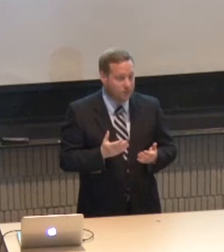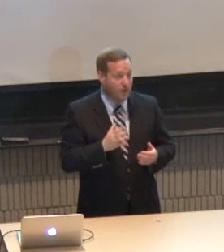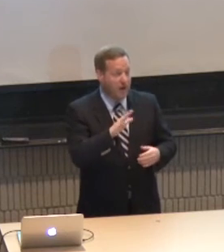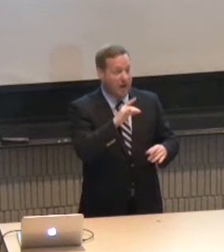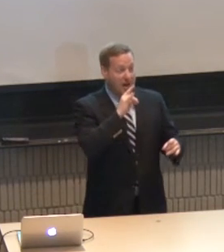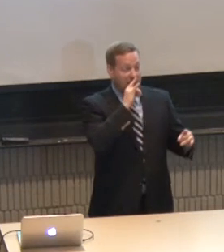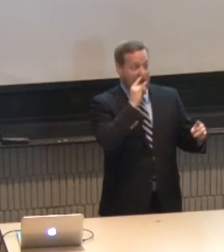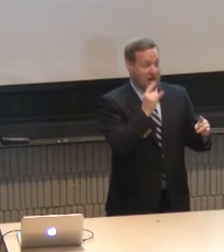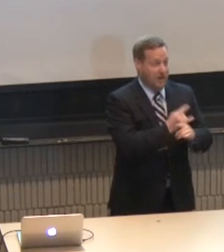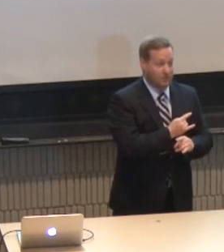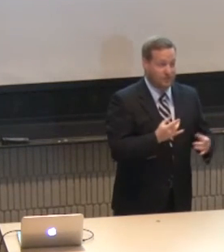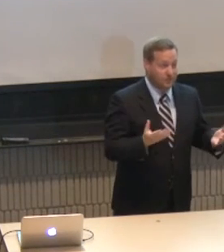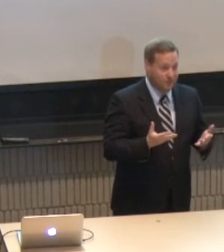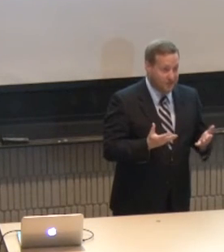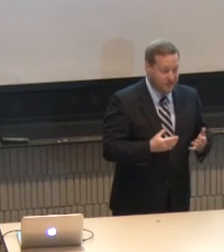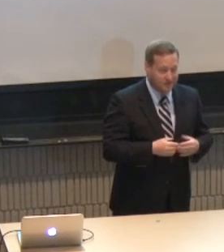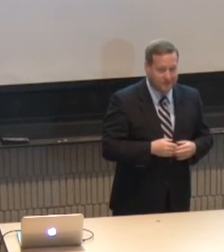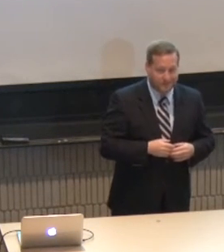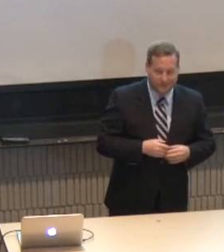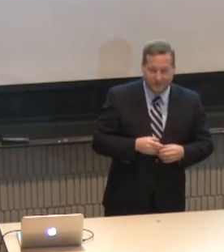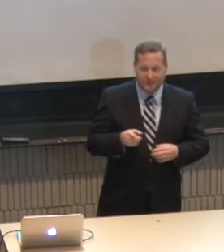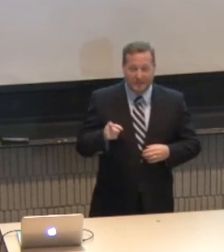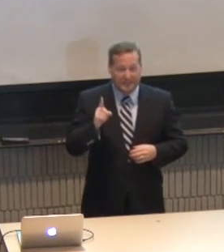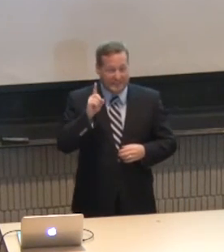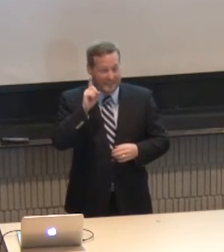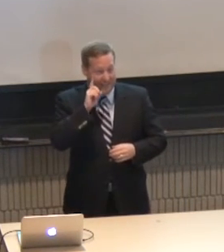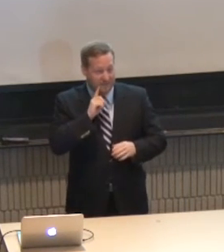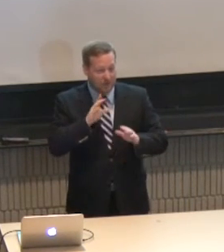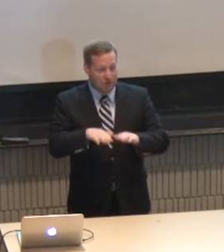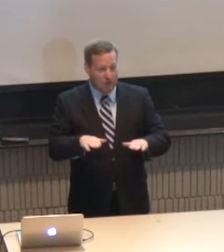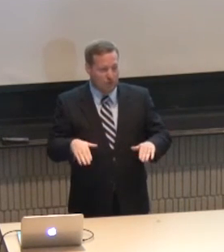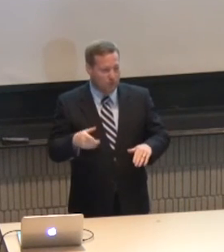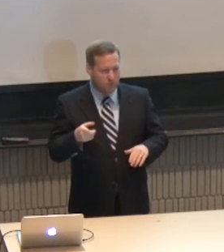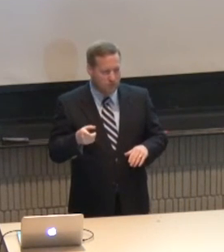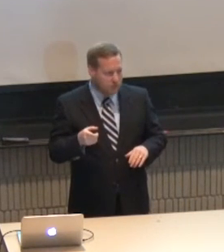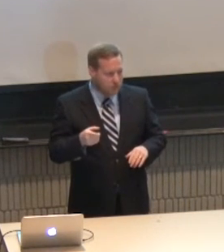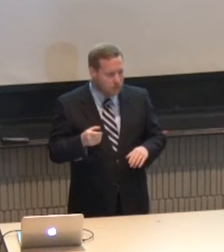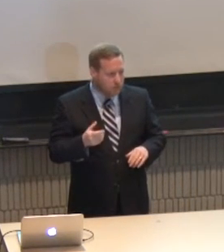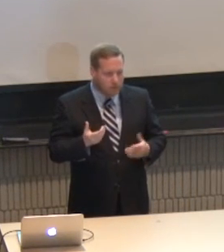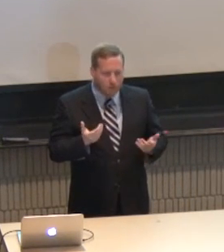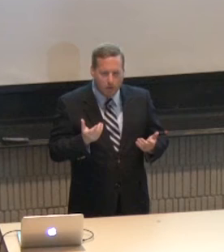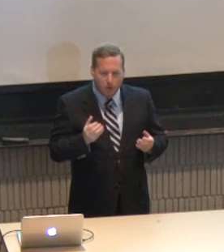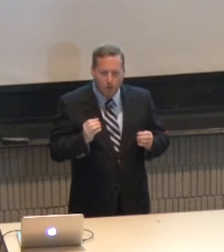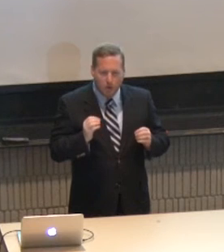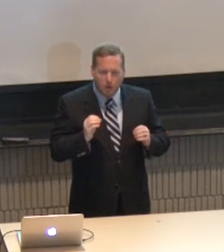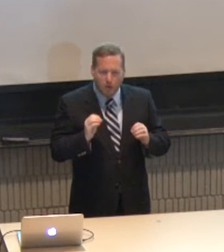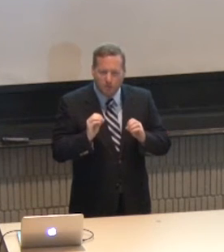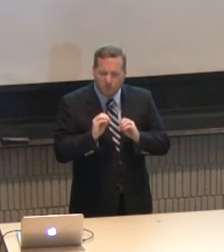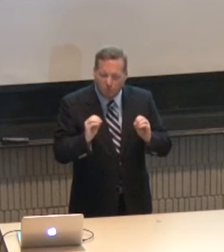to be successful in their future life. Ironically, when we're talking about deaf children,